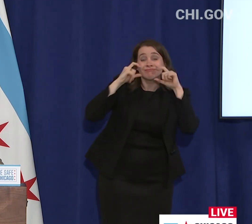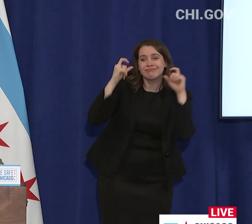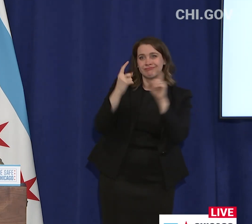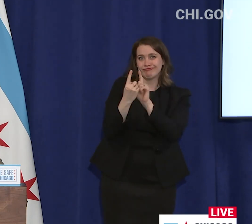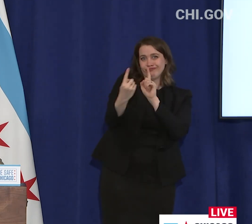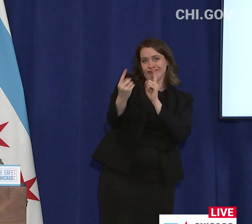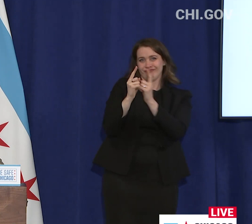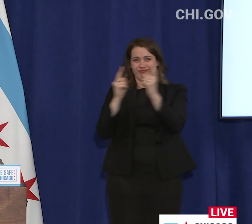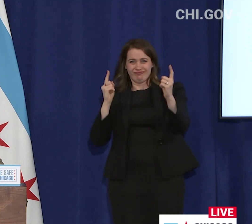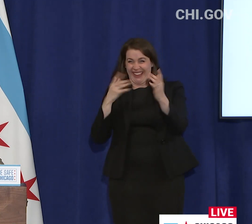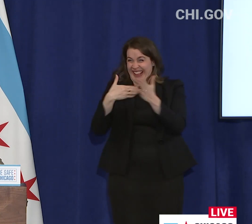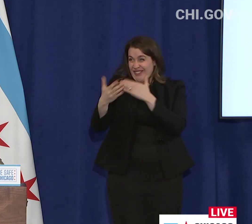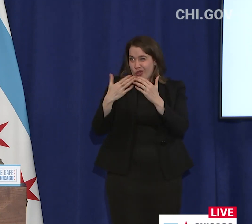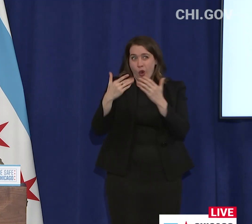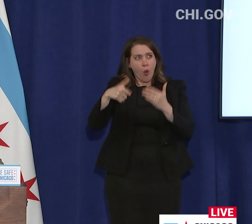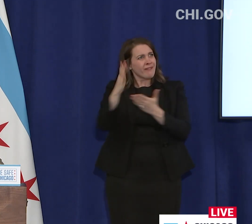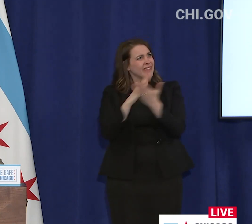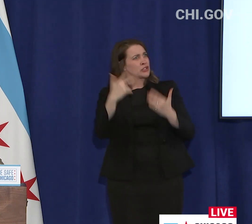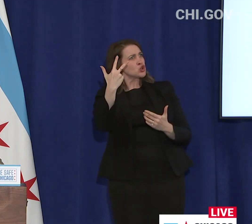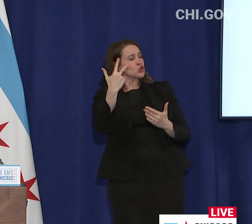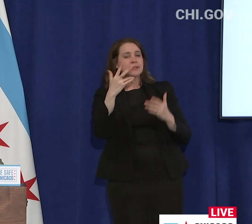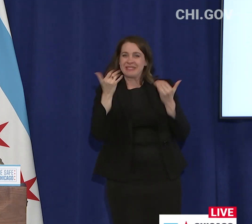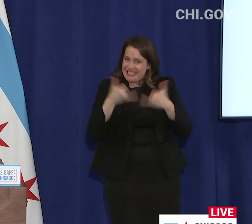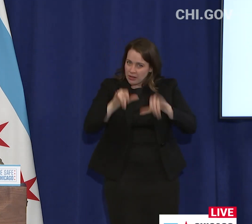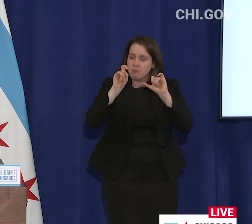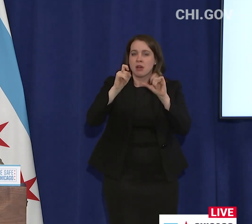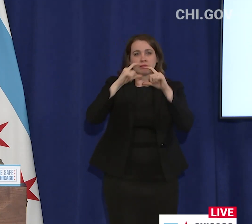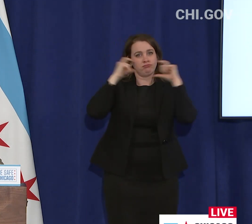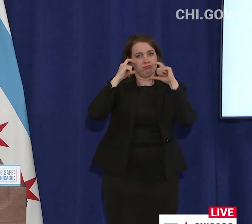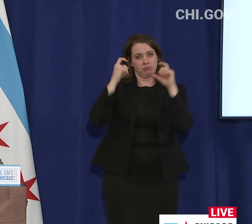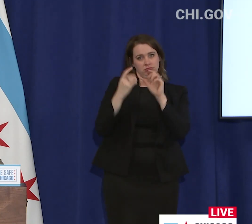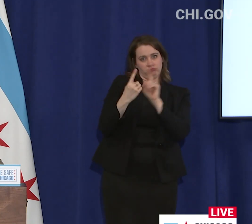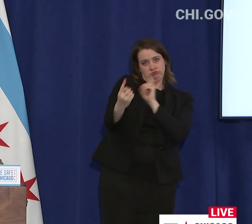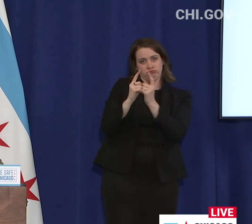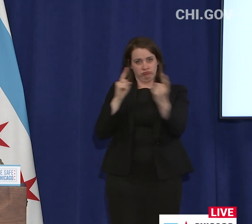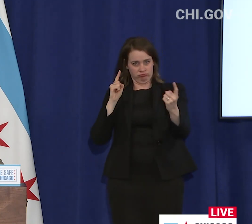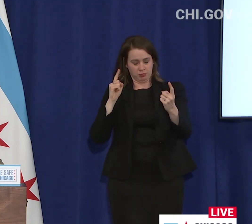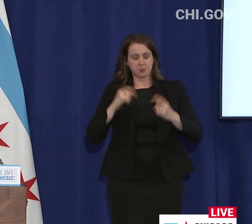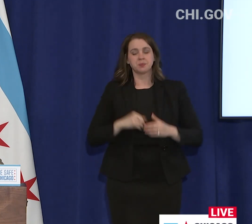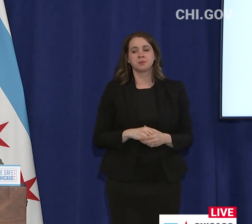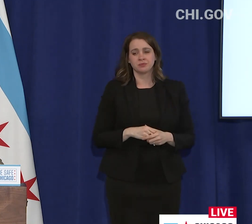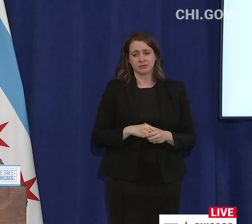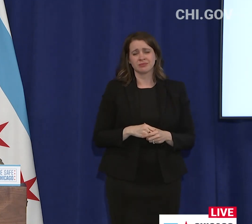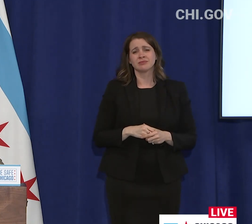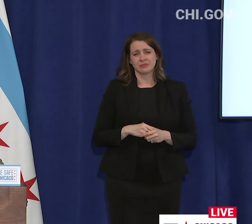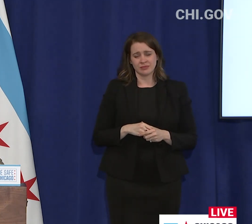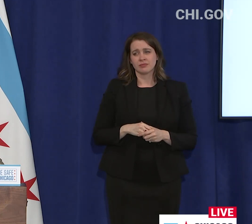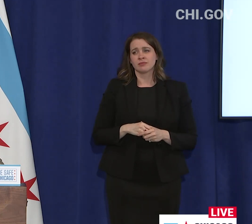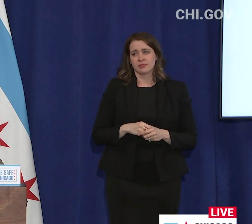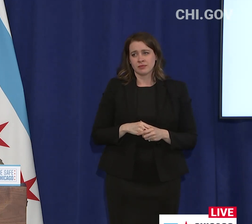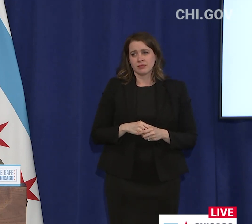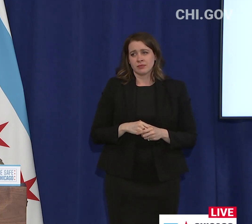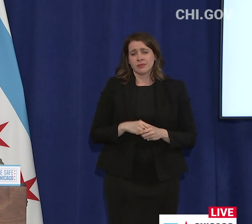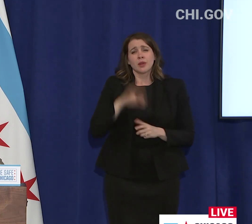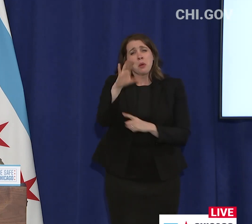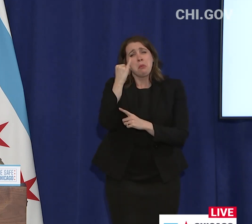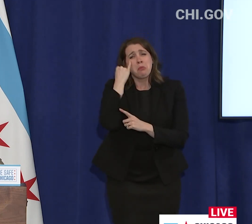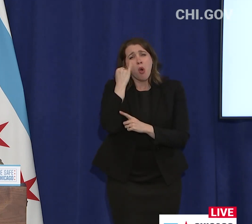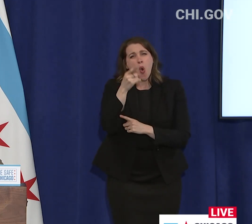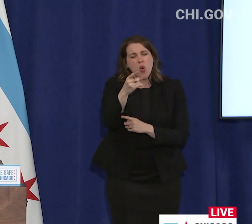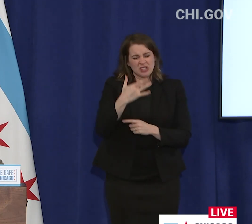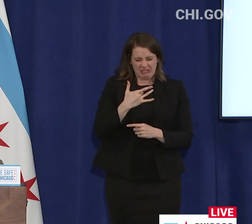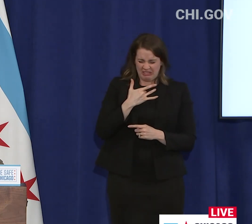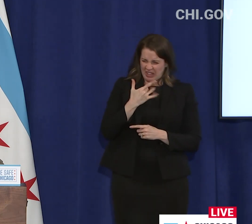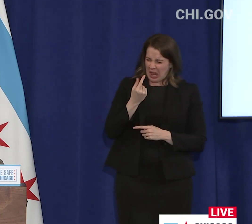others. It will also have us saying and really pleading that if you are sick, you